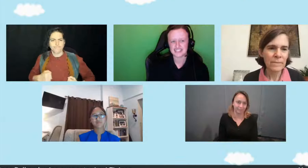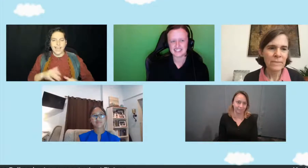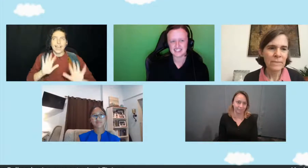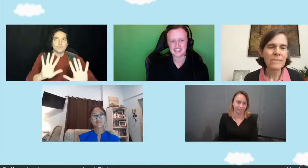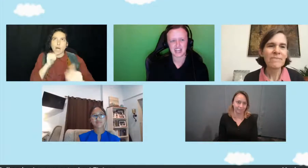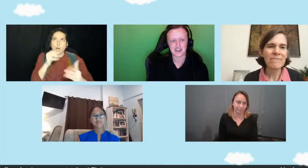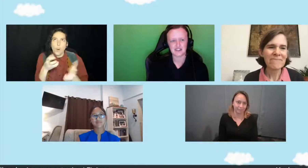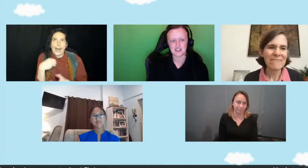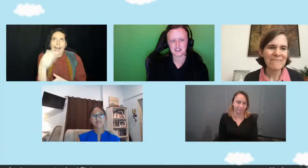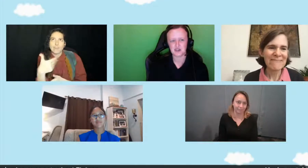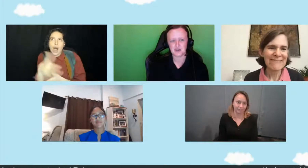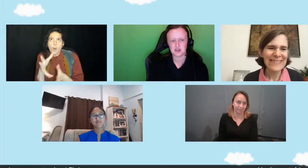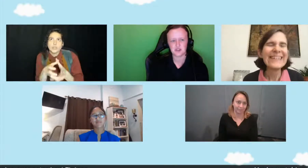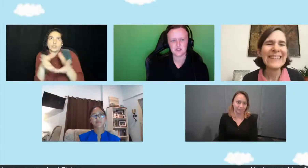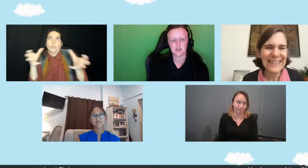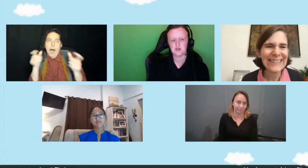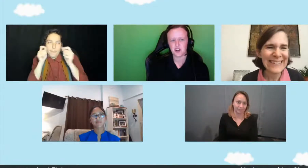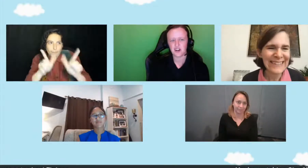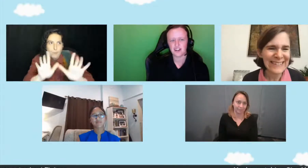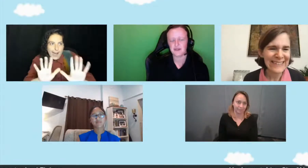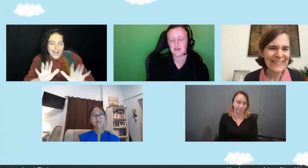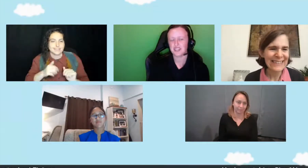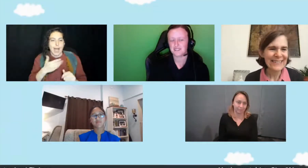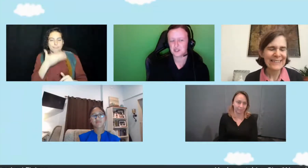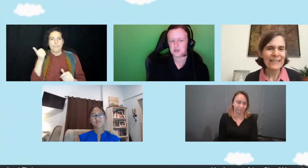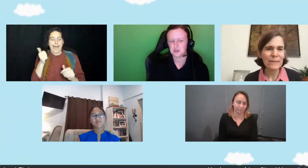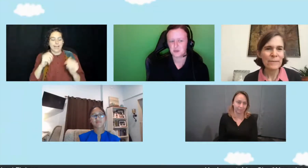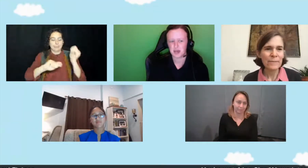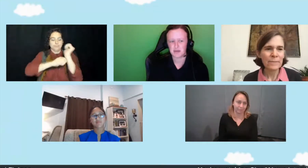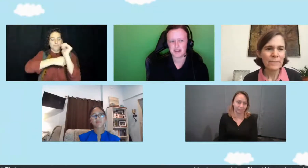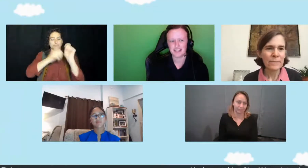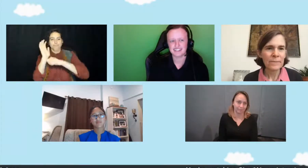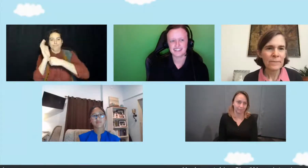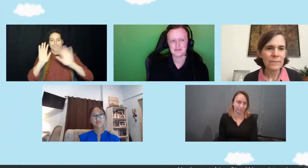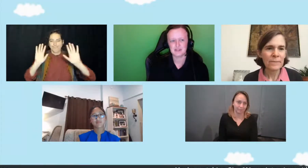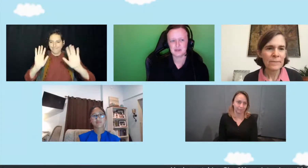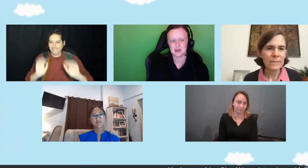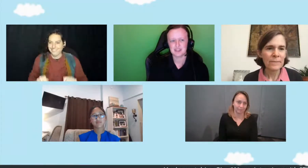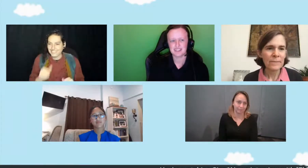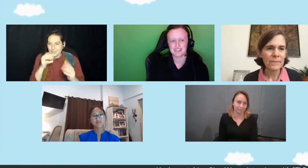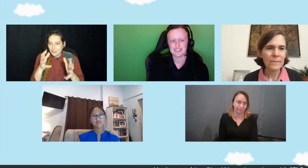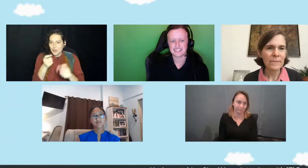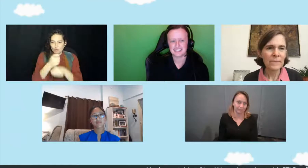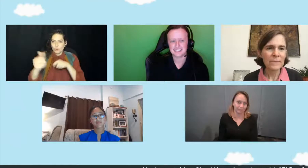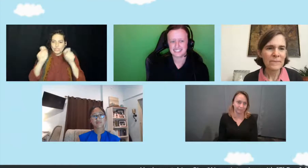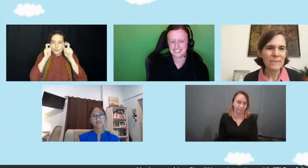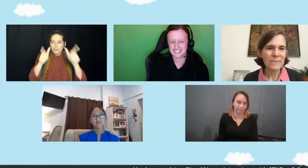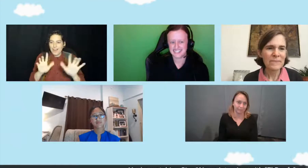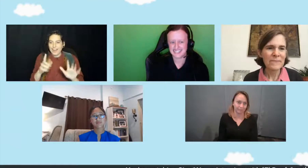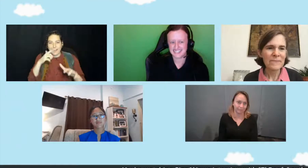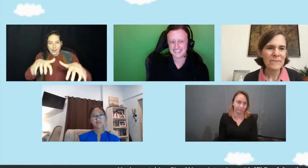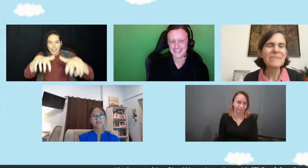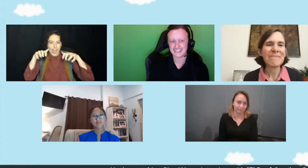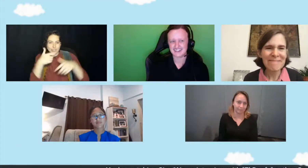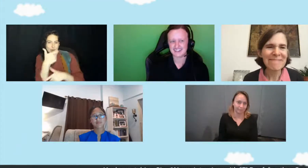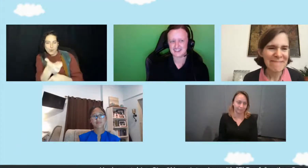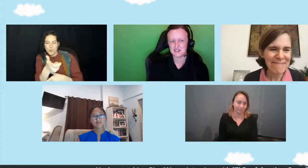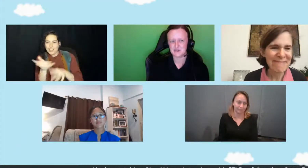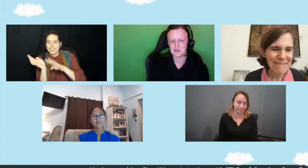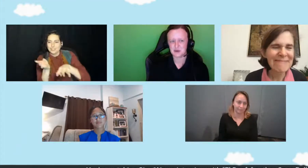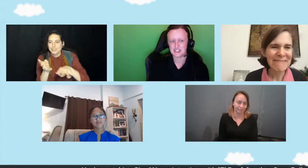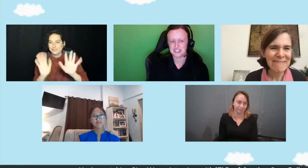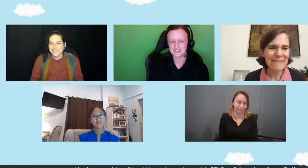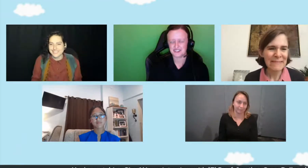and Cece and how she's so strong, I don't want to give too much away, but I'm going to do my best to not give